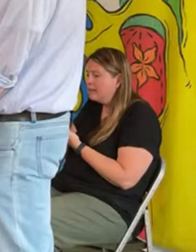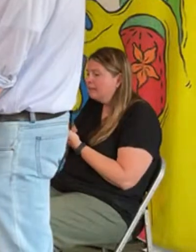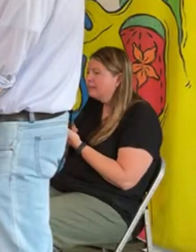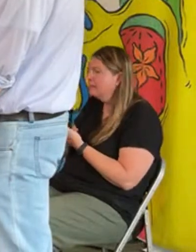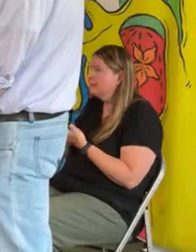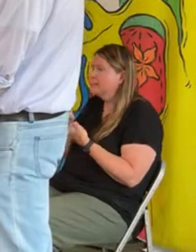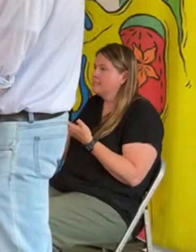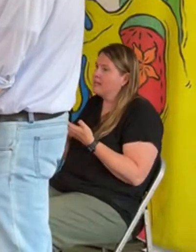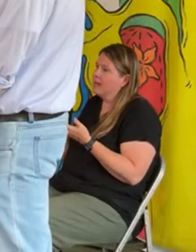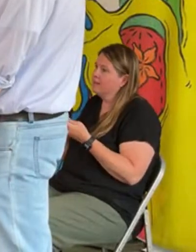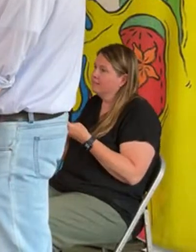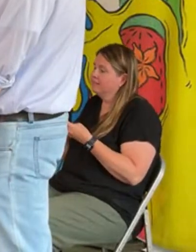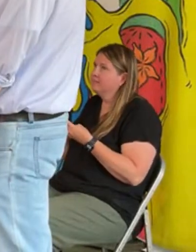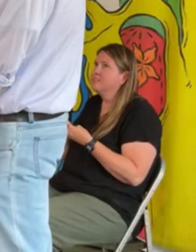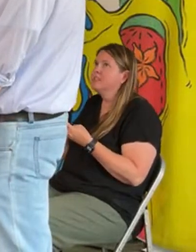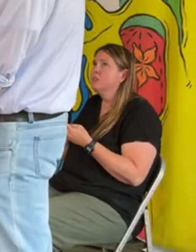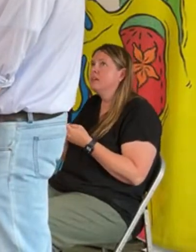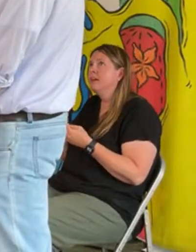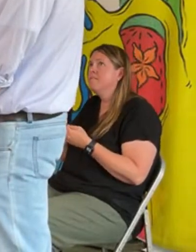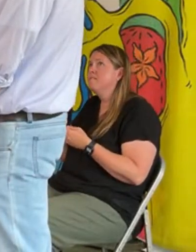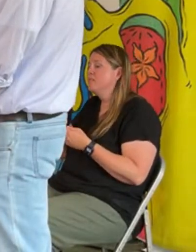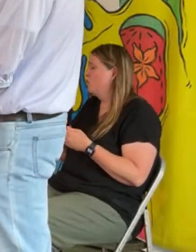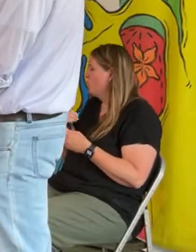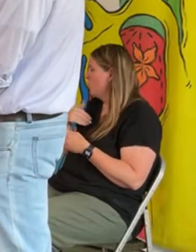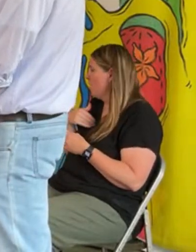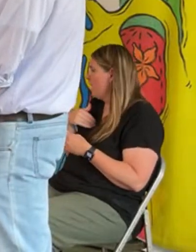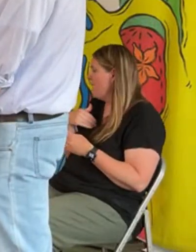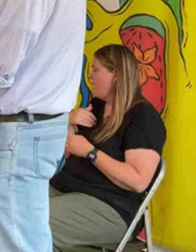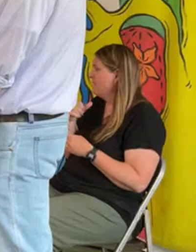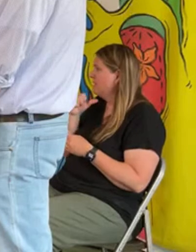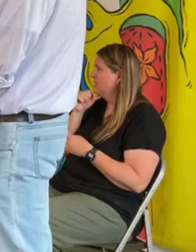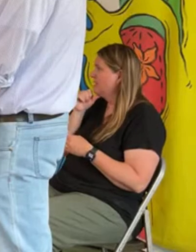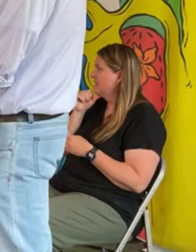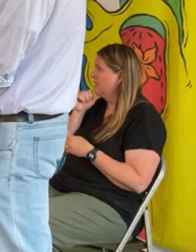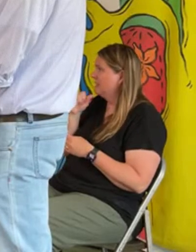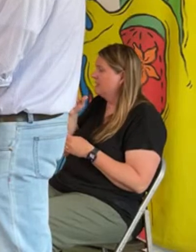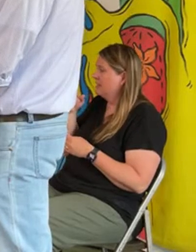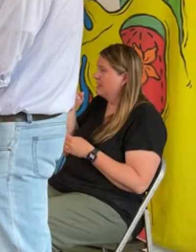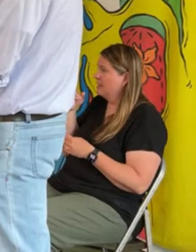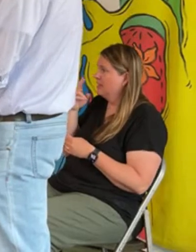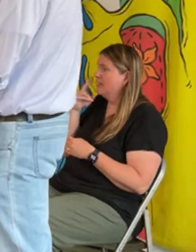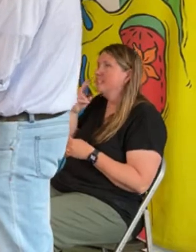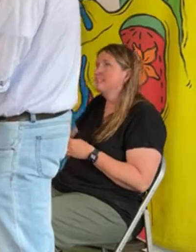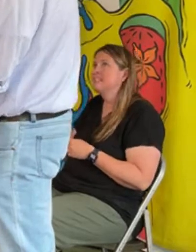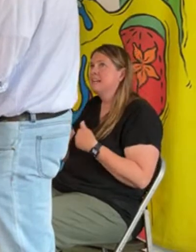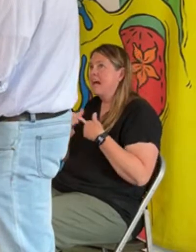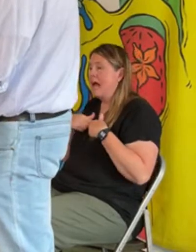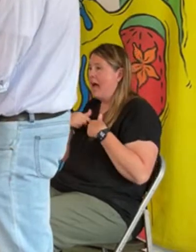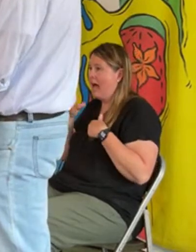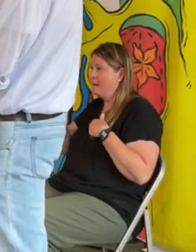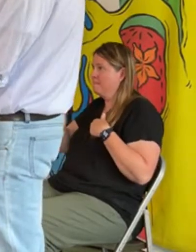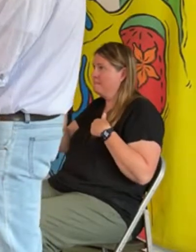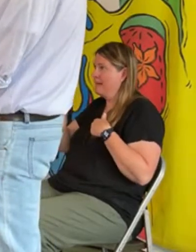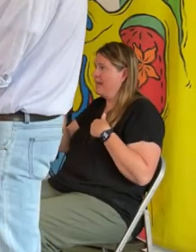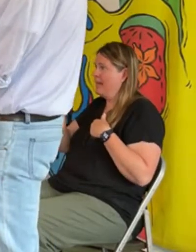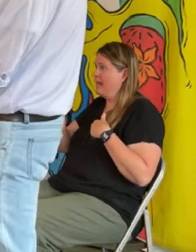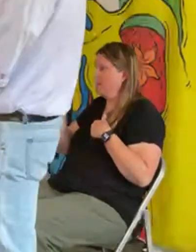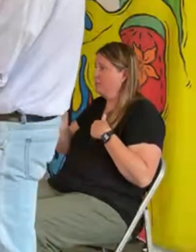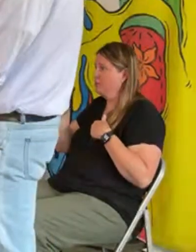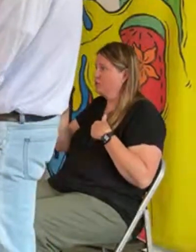your grace. And if you haven't seen me perform, my goodness, I'm an amateur.